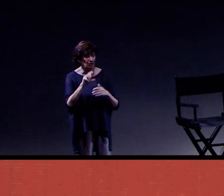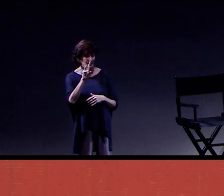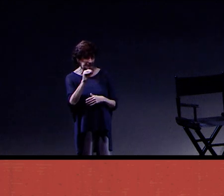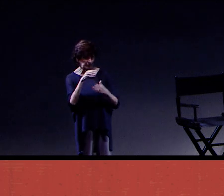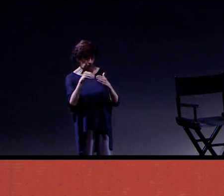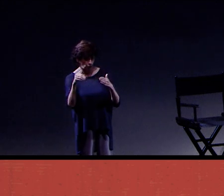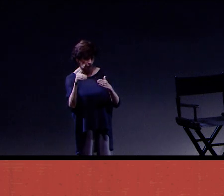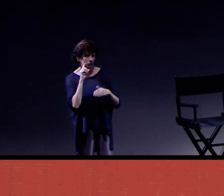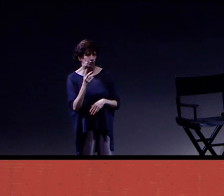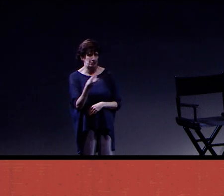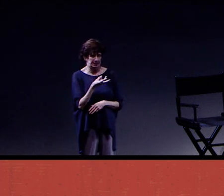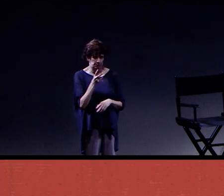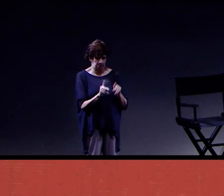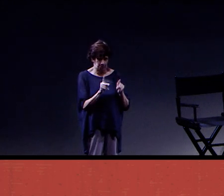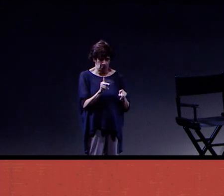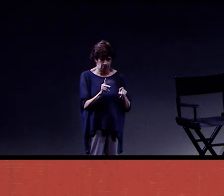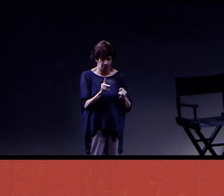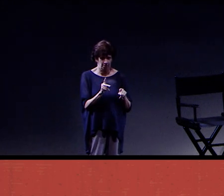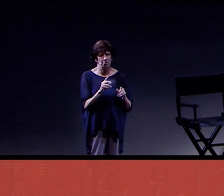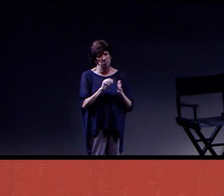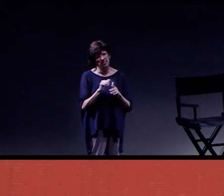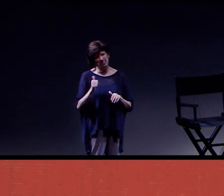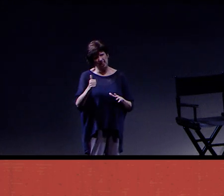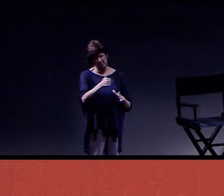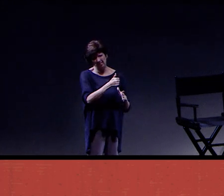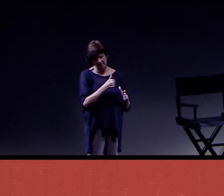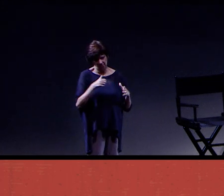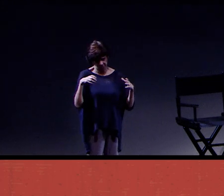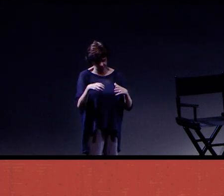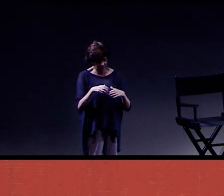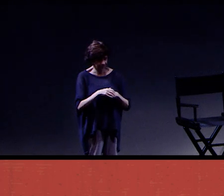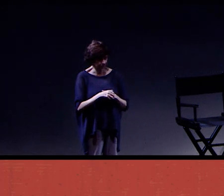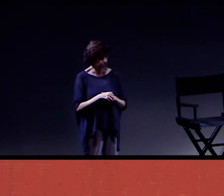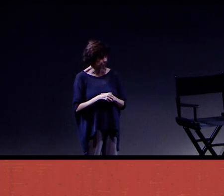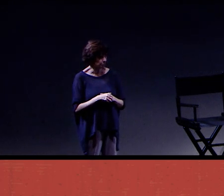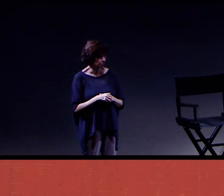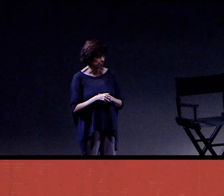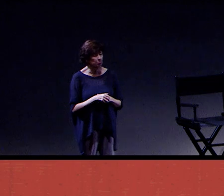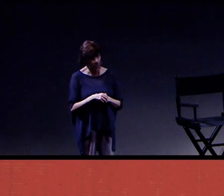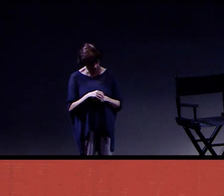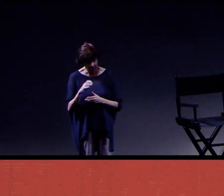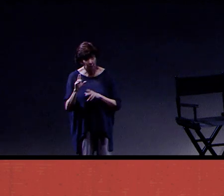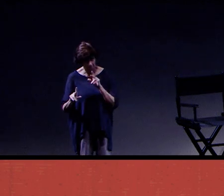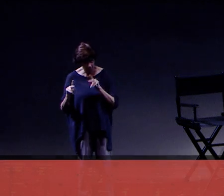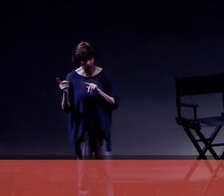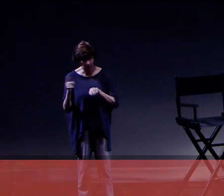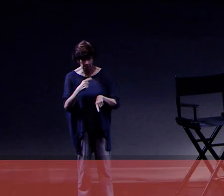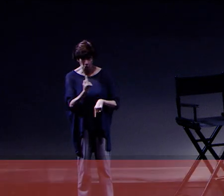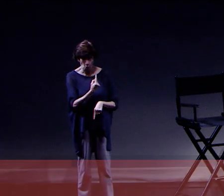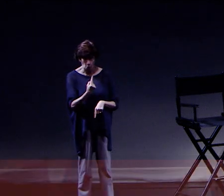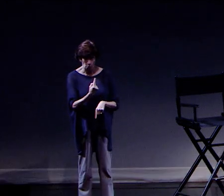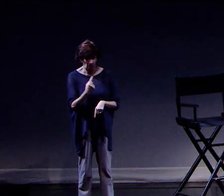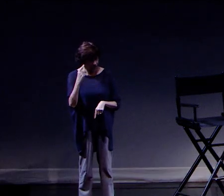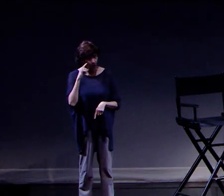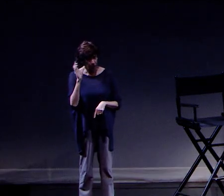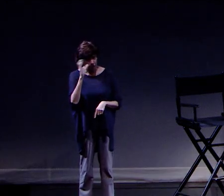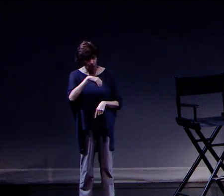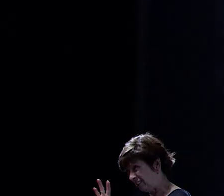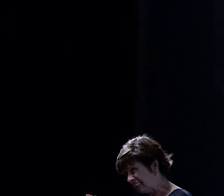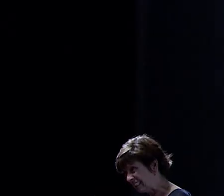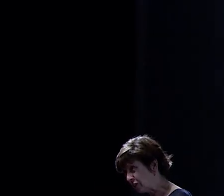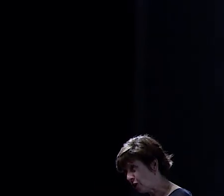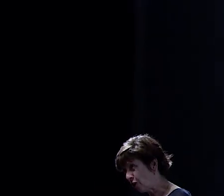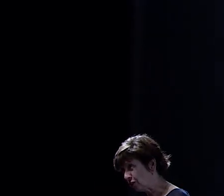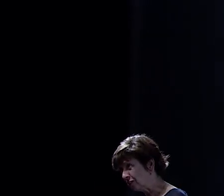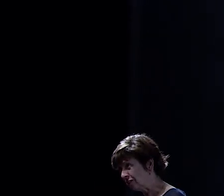six to go through. So it was $10 a person if you had a group of six. We did have a lot of people who came alone, which I thought was odd. $60,